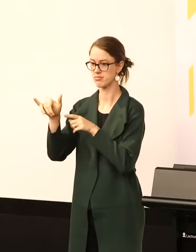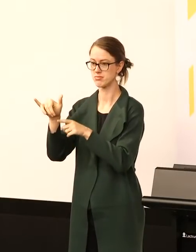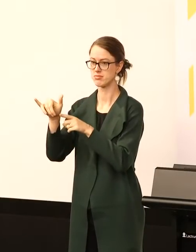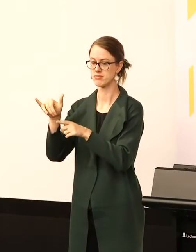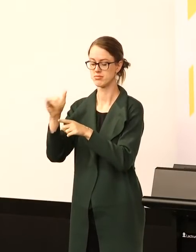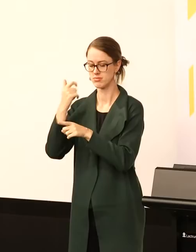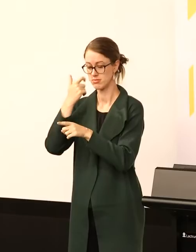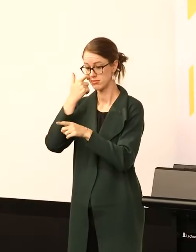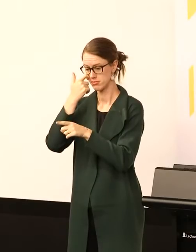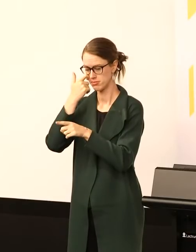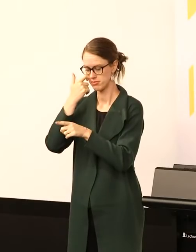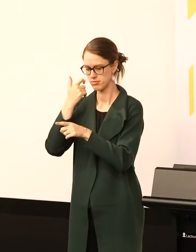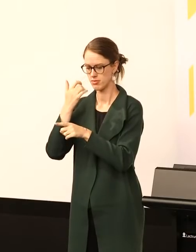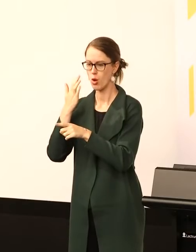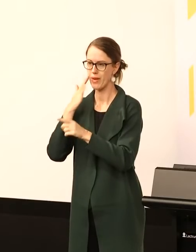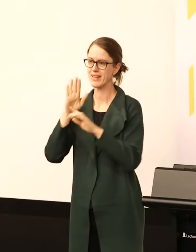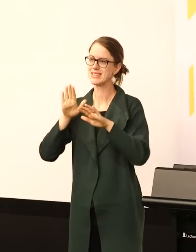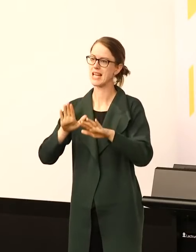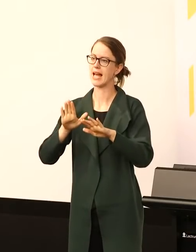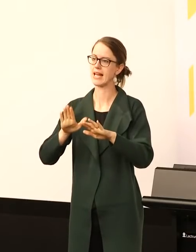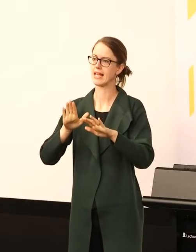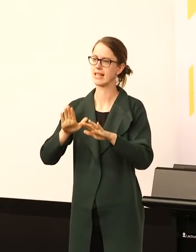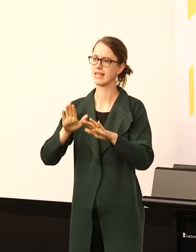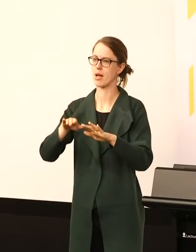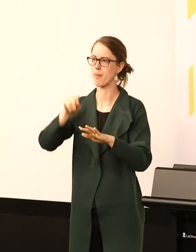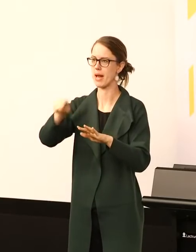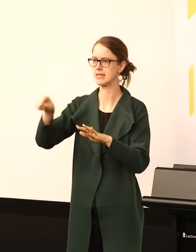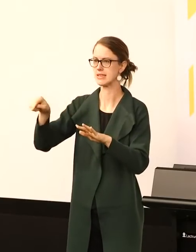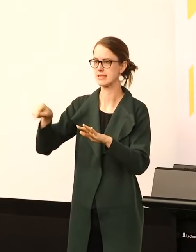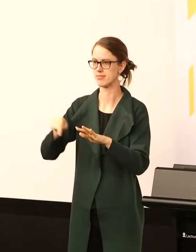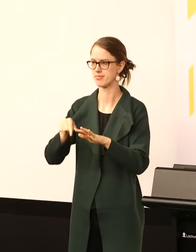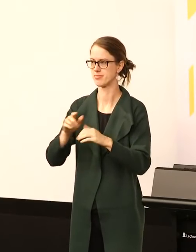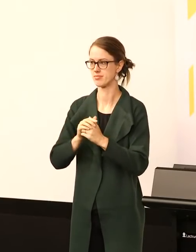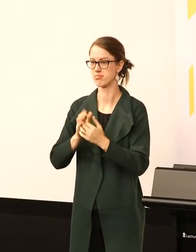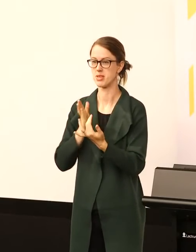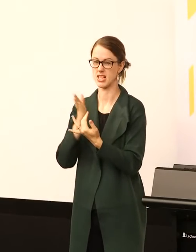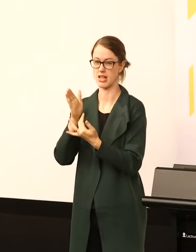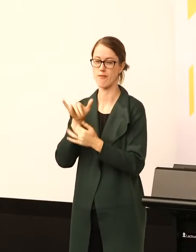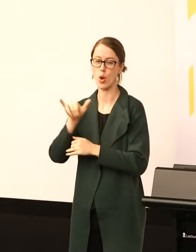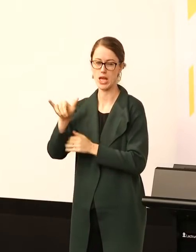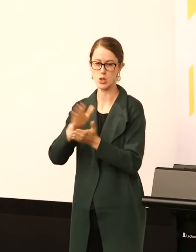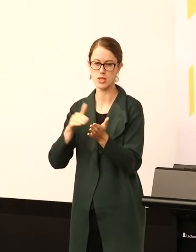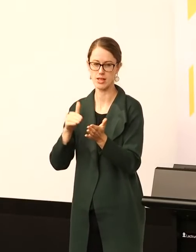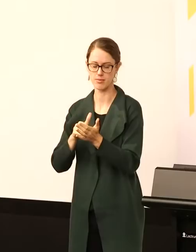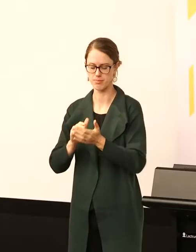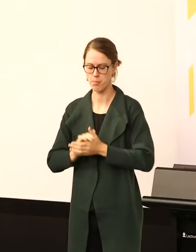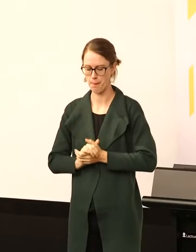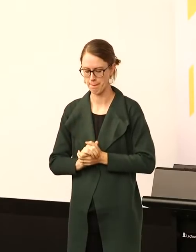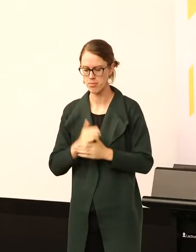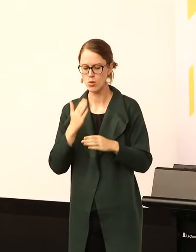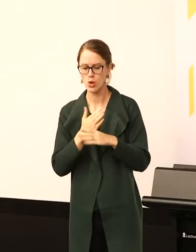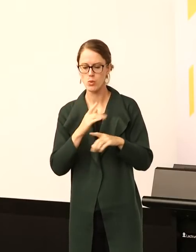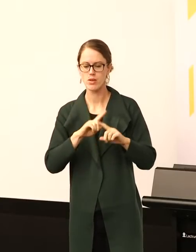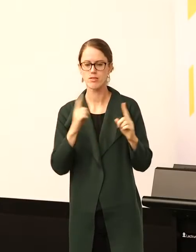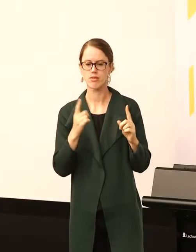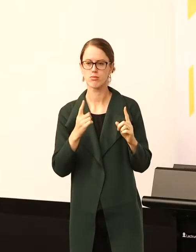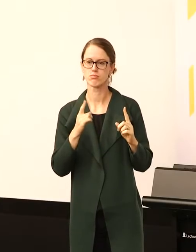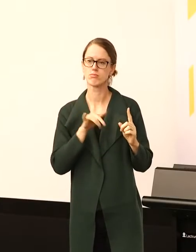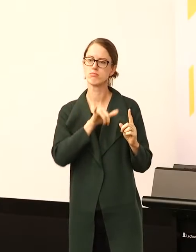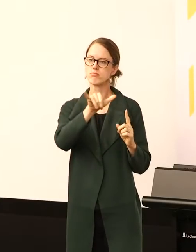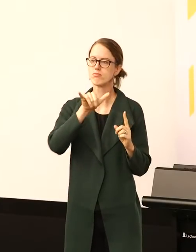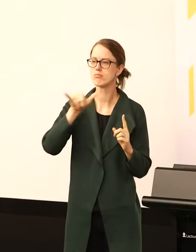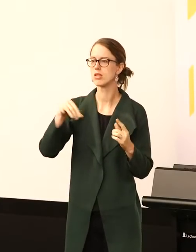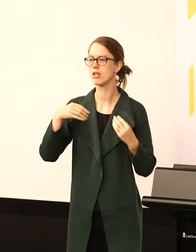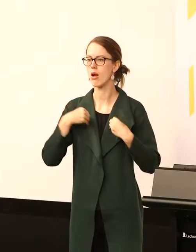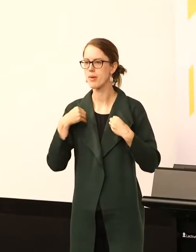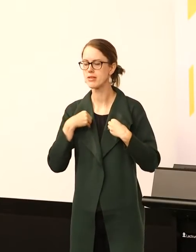also when they are staying over at destinations. This is particularly for Air New Zealand crew. We're working with the airlines at the moment on